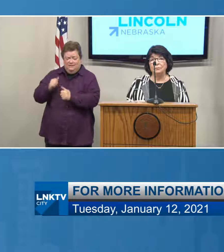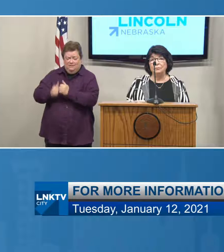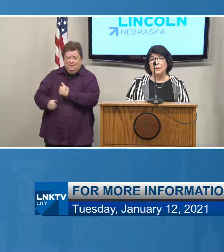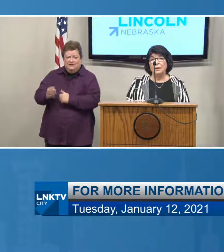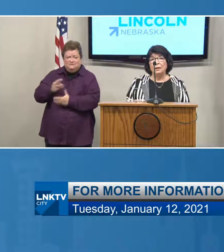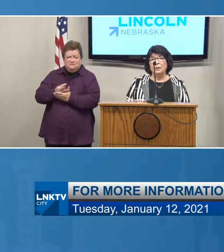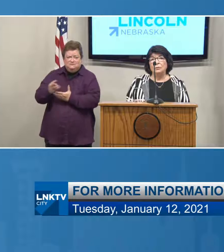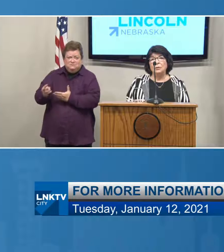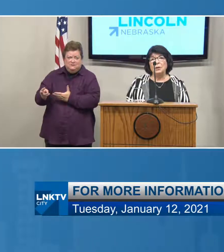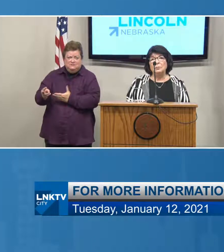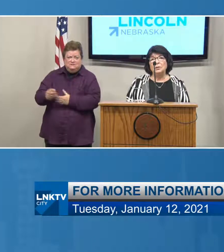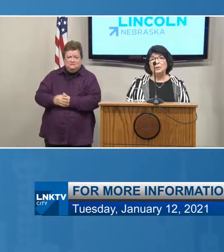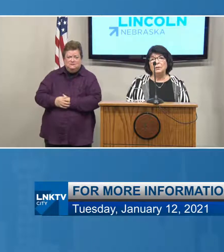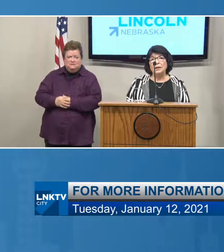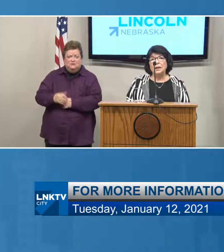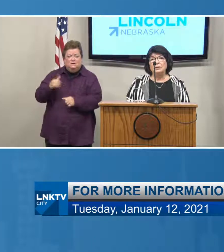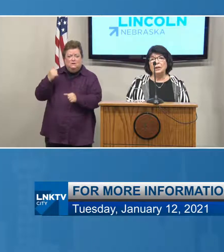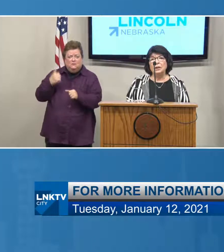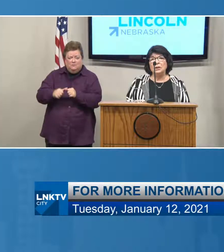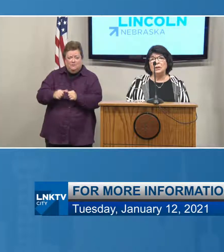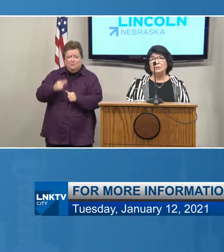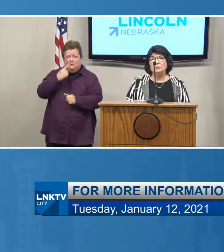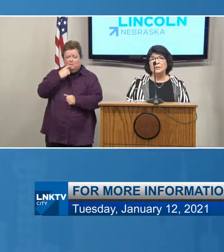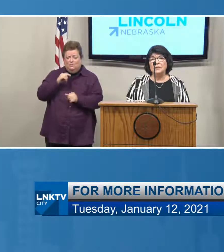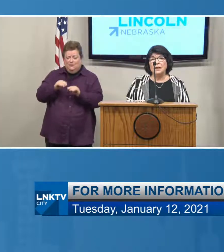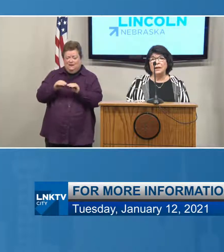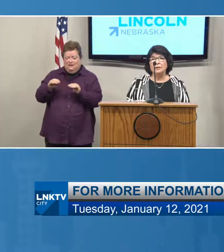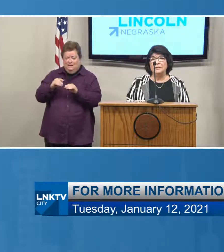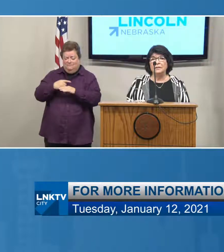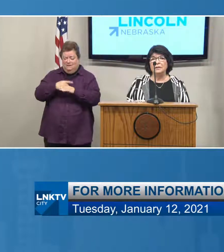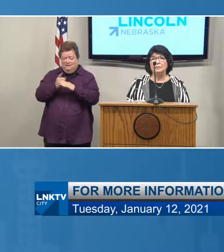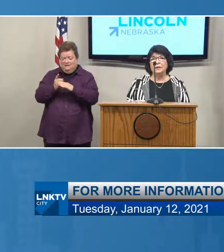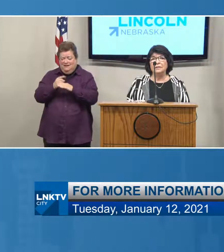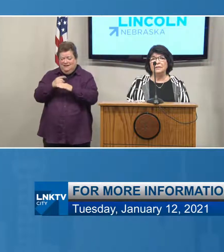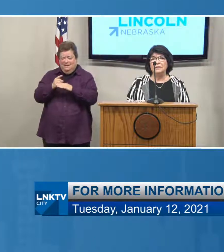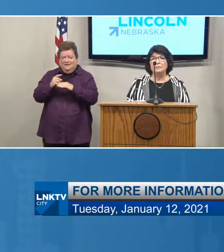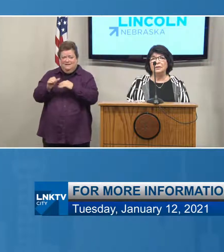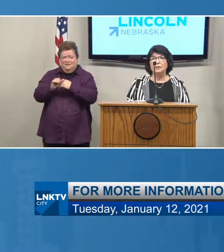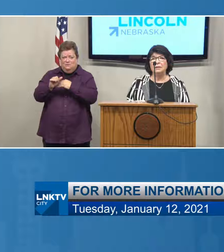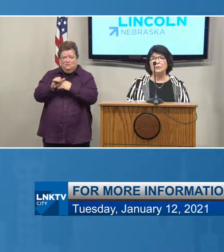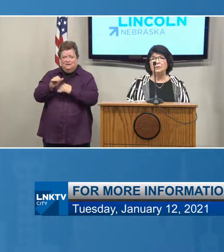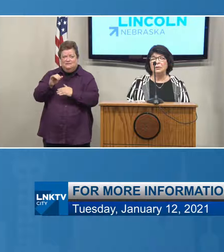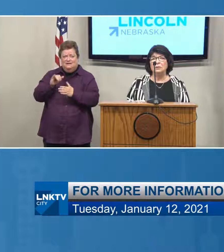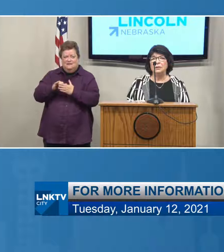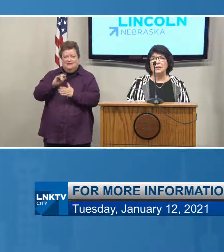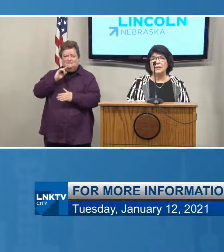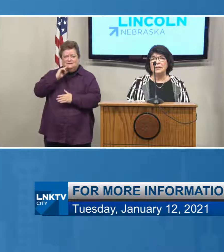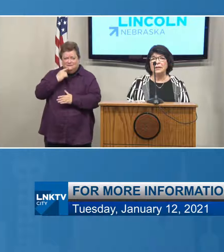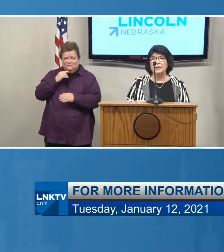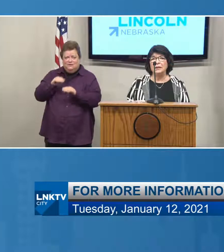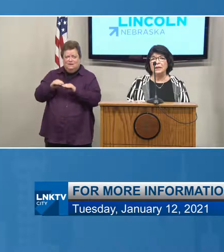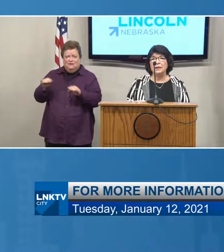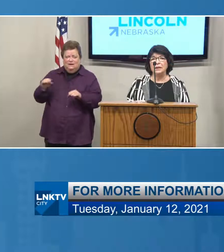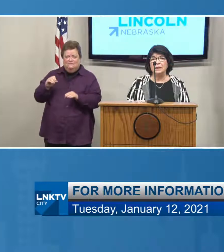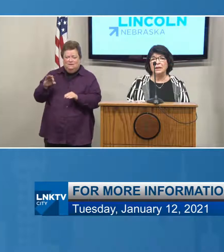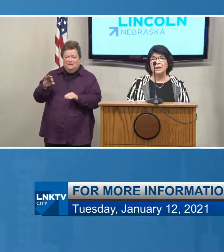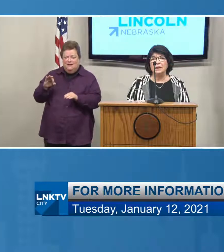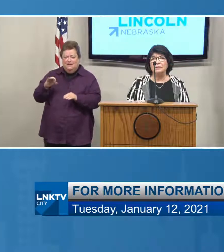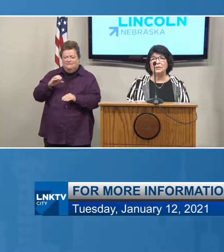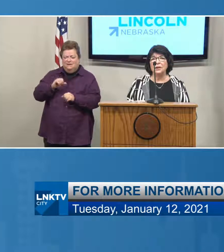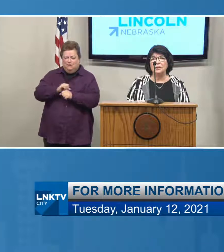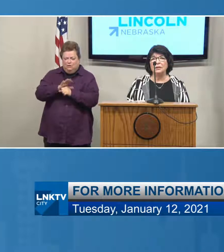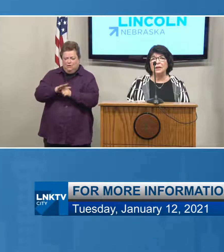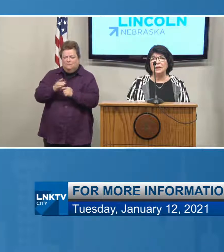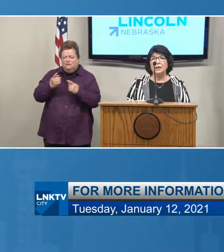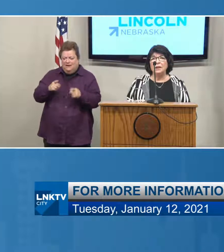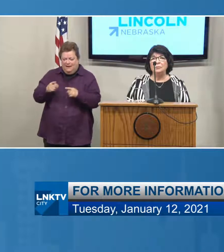weeks. Remember, the red level on our COVID risk dial signifies a severe level of COVID-19 in Lincoln and